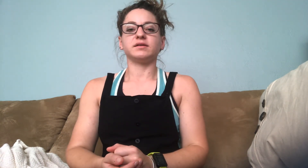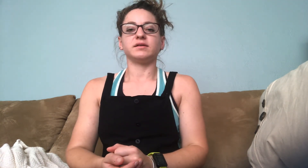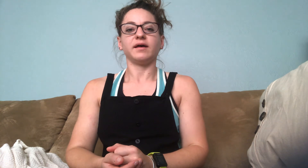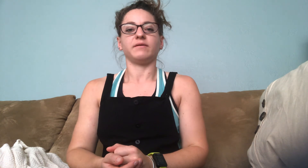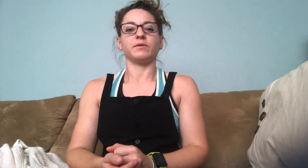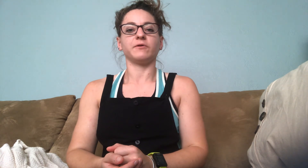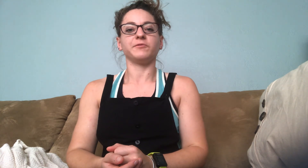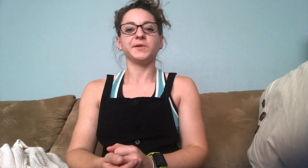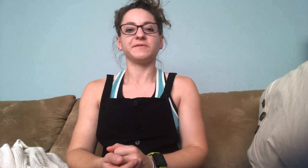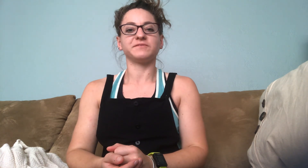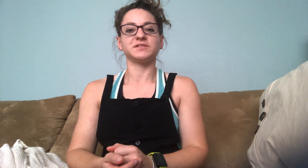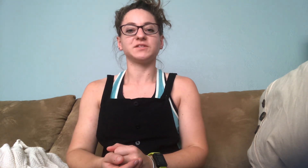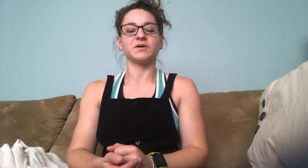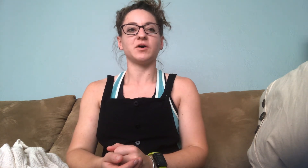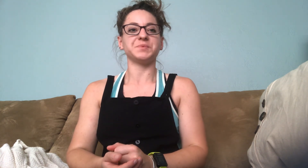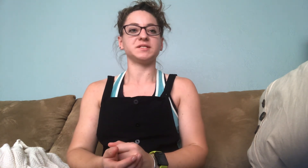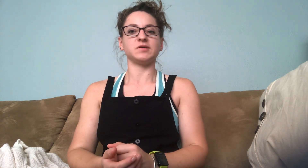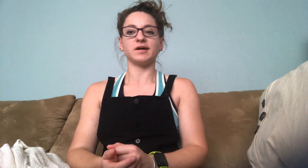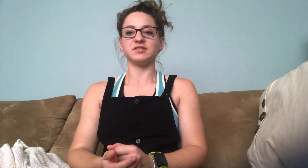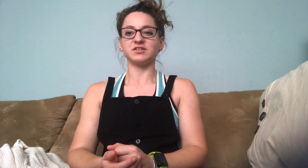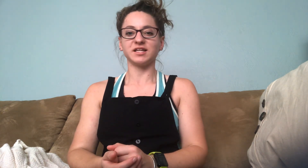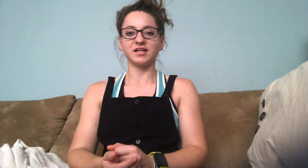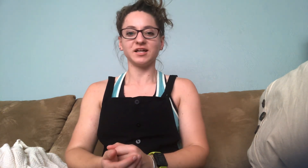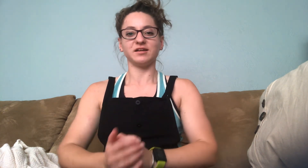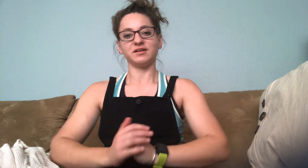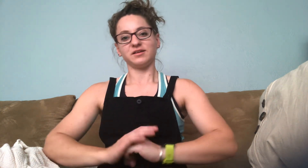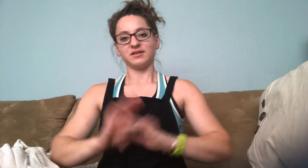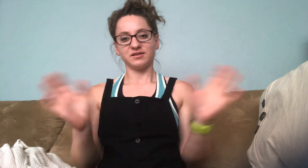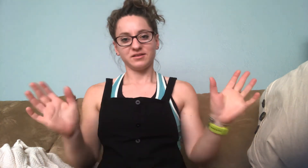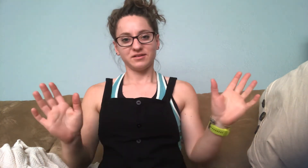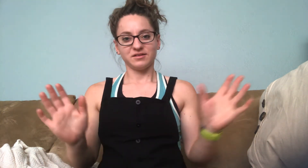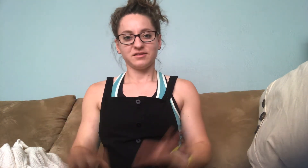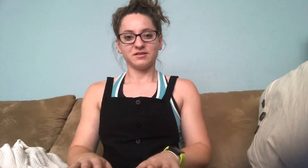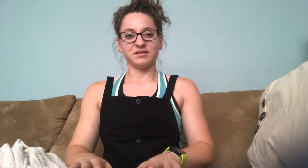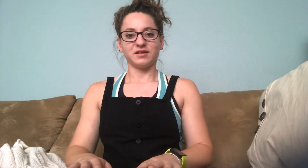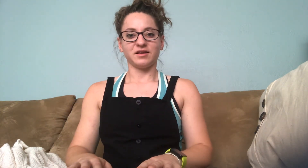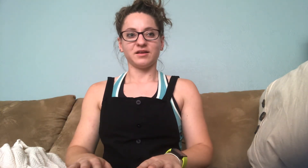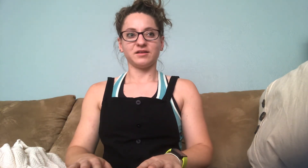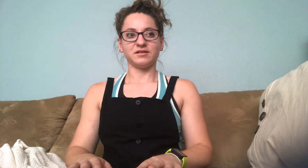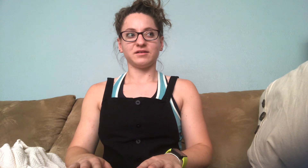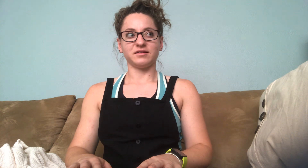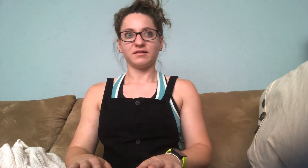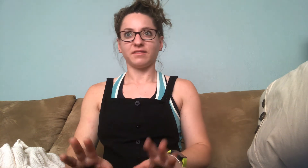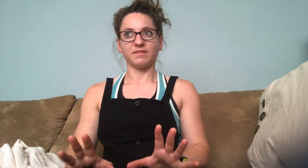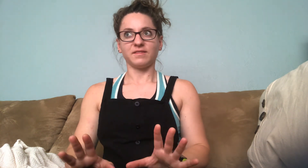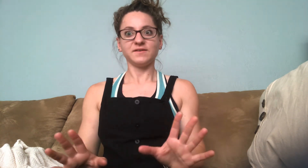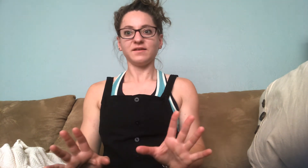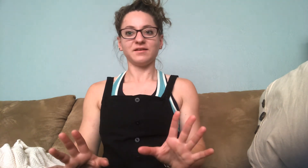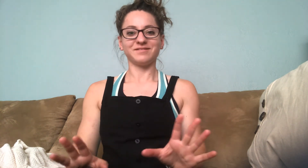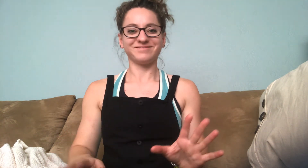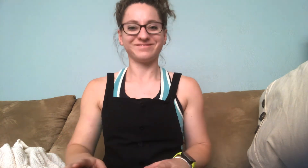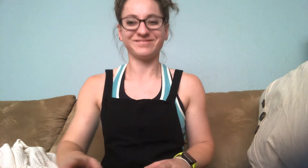And yeah, we'll go from there. So I hope to see you guys all Saturday. And that's it.